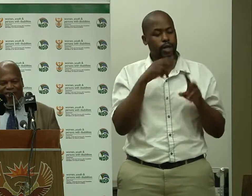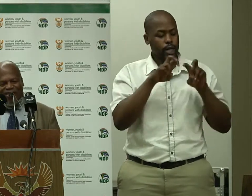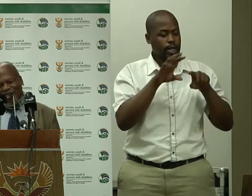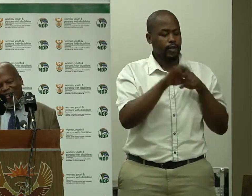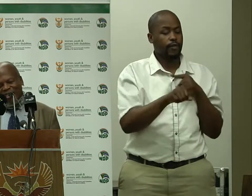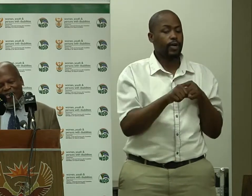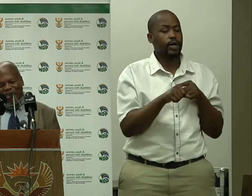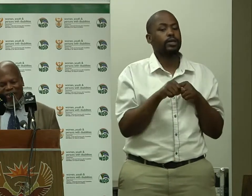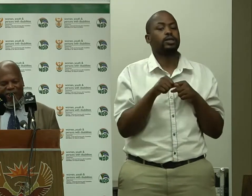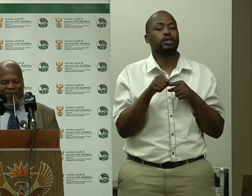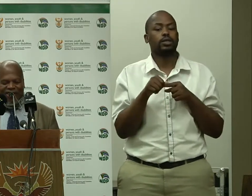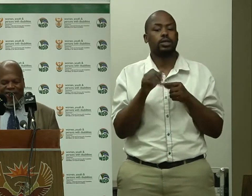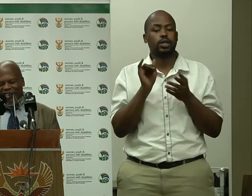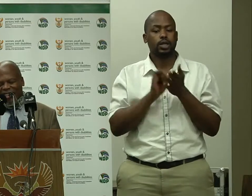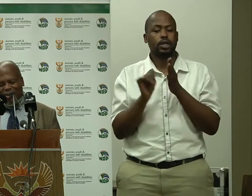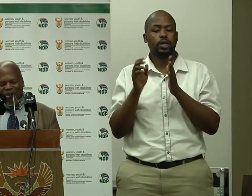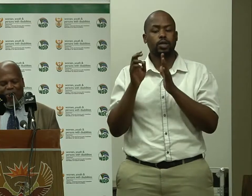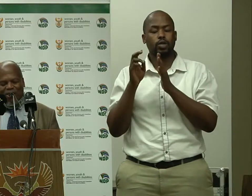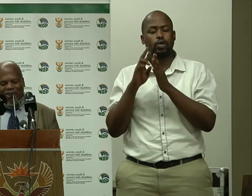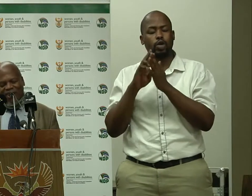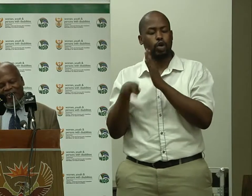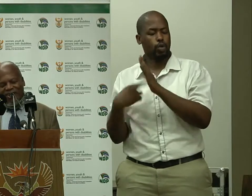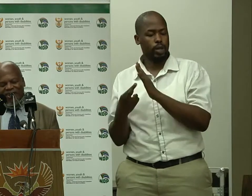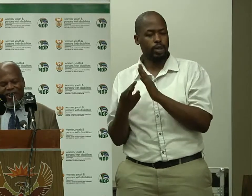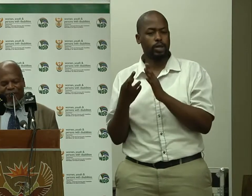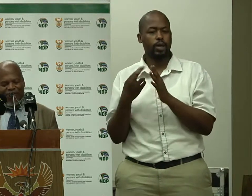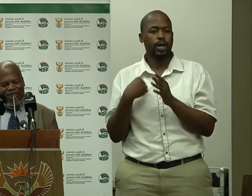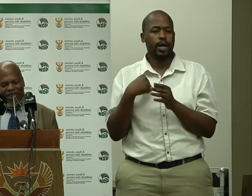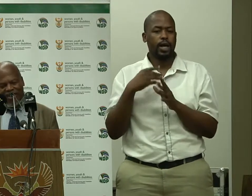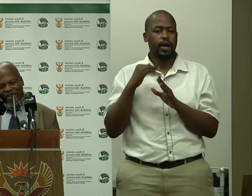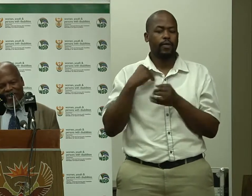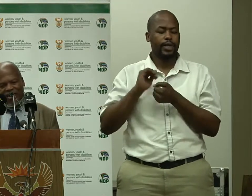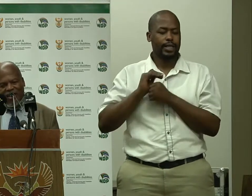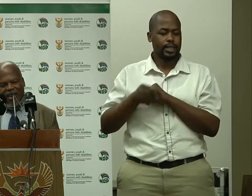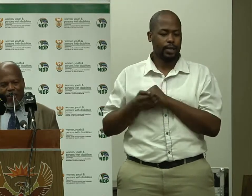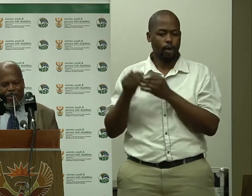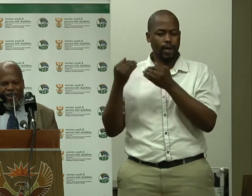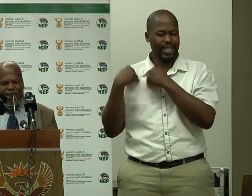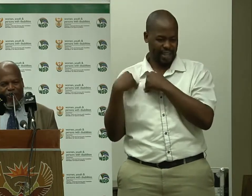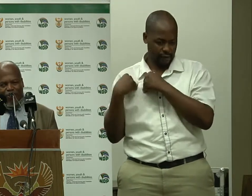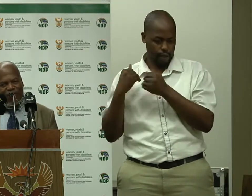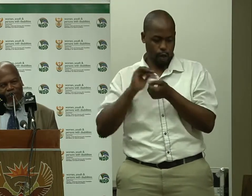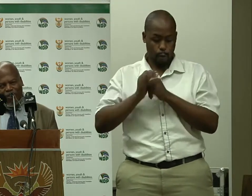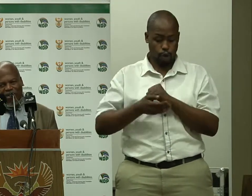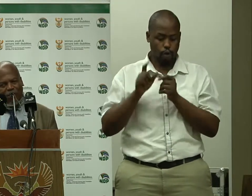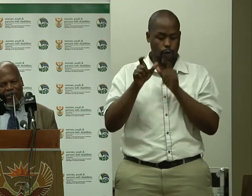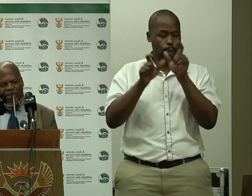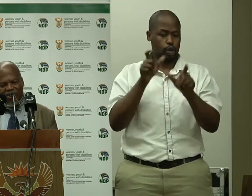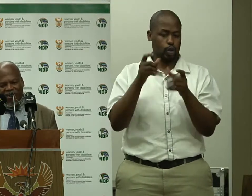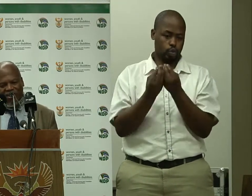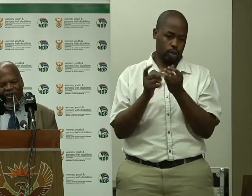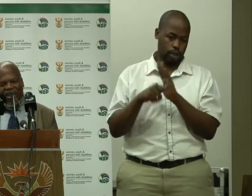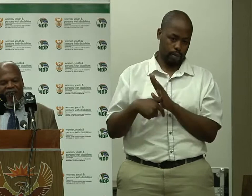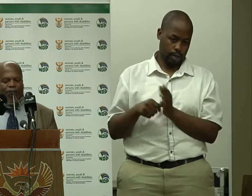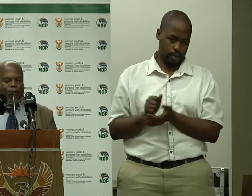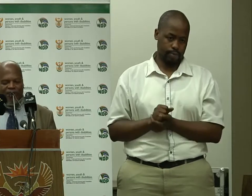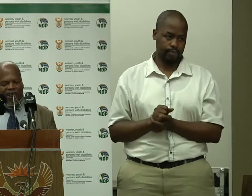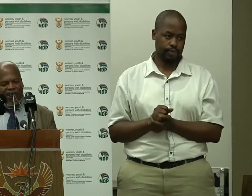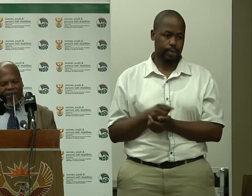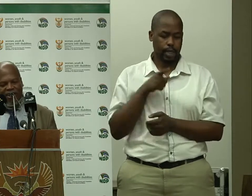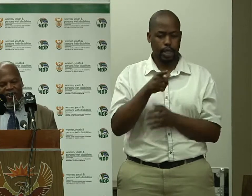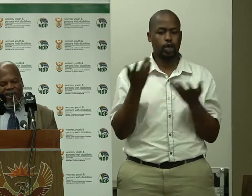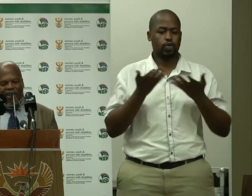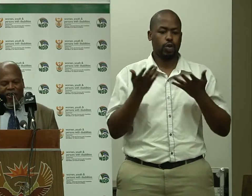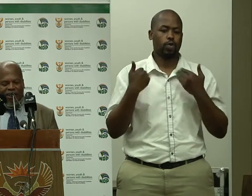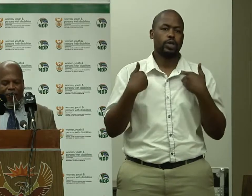she finds it talks about the safety and protection of persons with disabilities. And that's where we